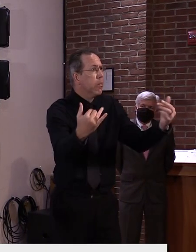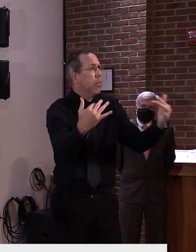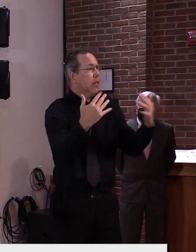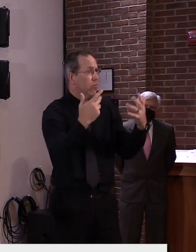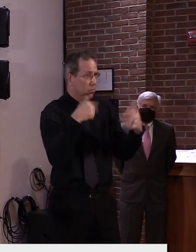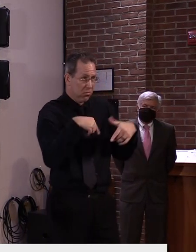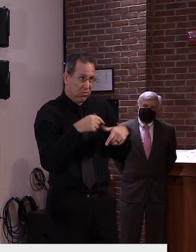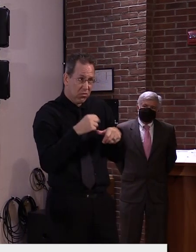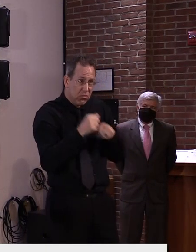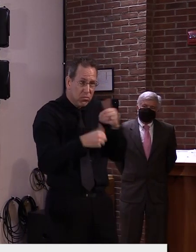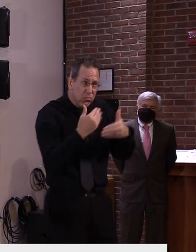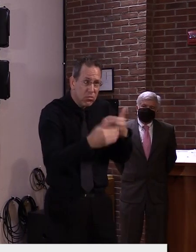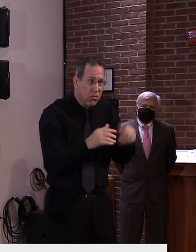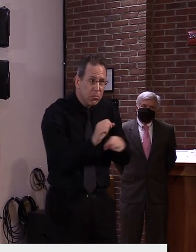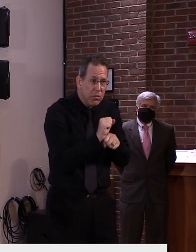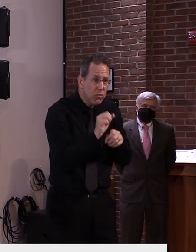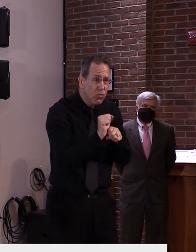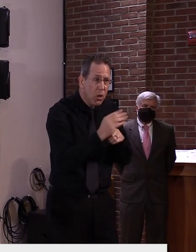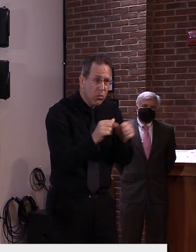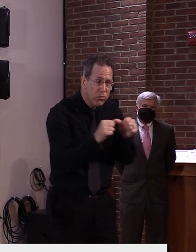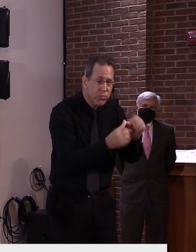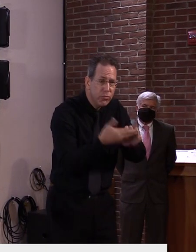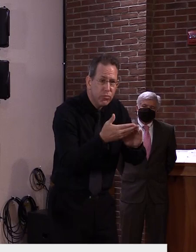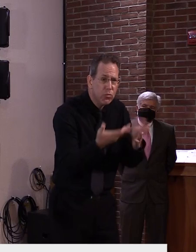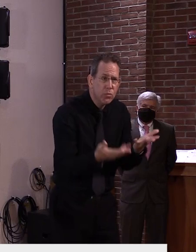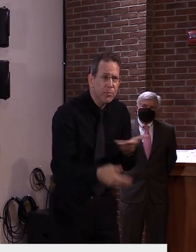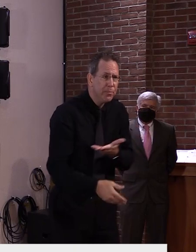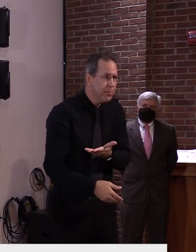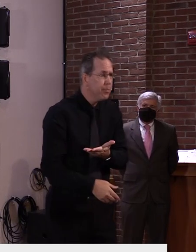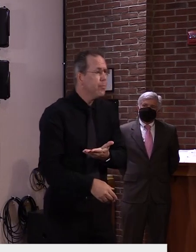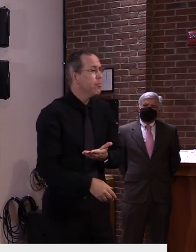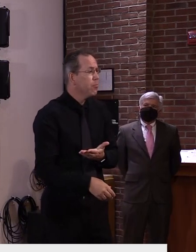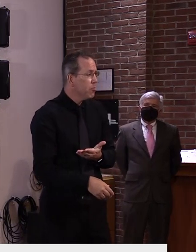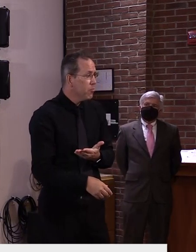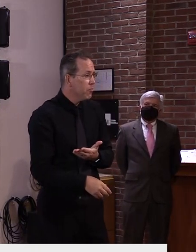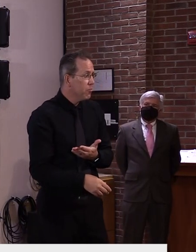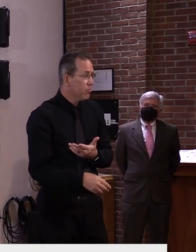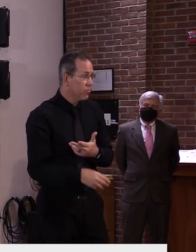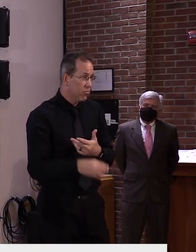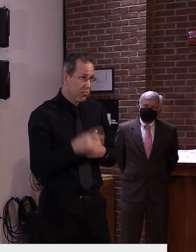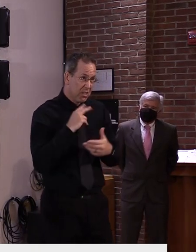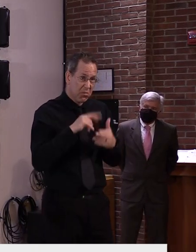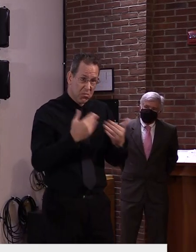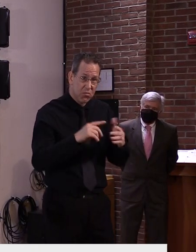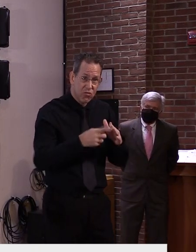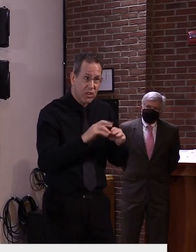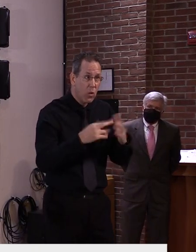10,000 positive cases every single day. They have been